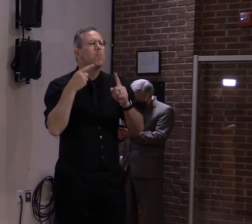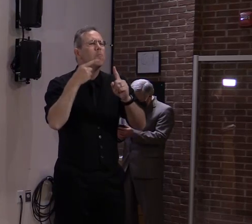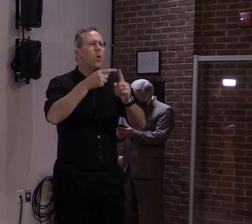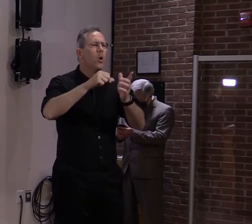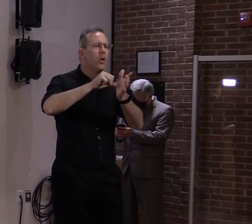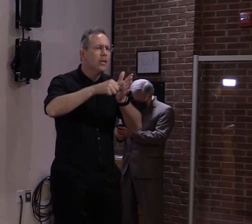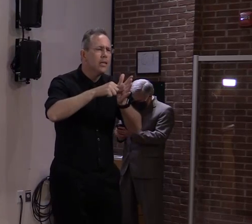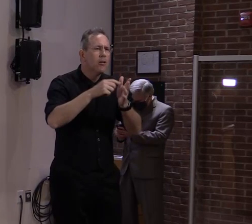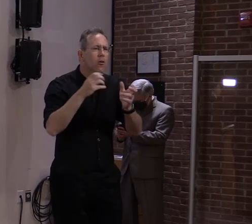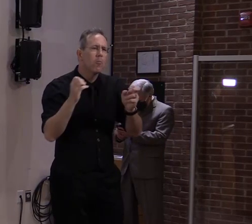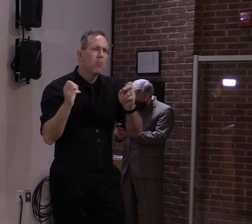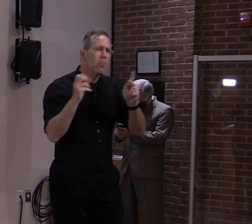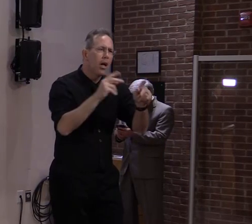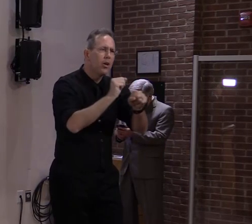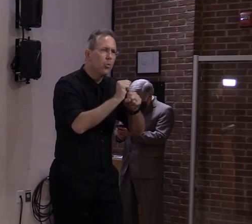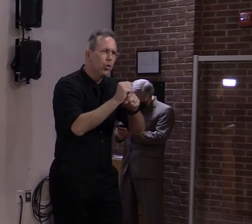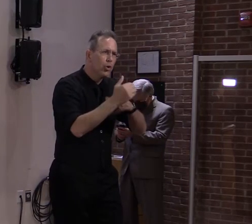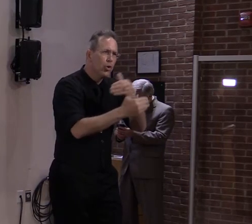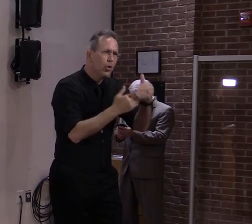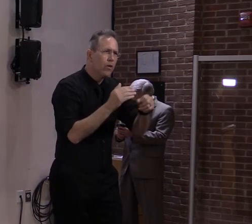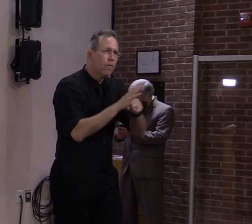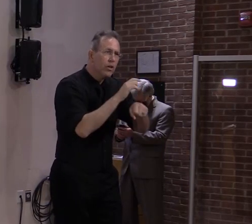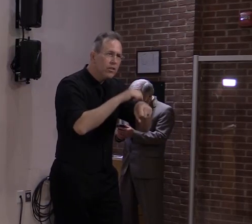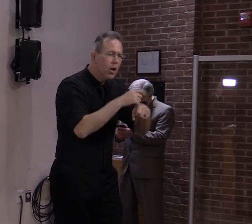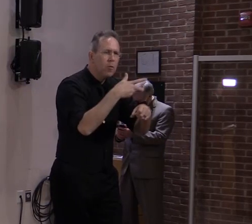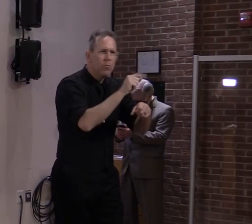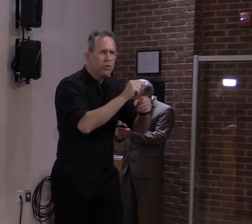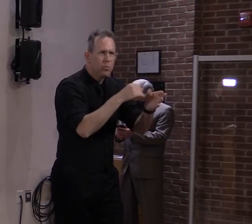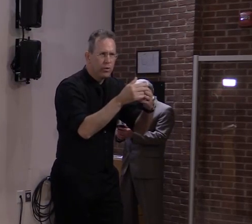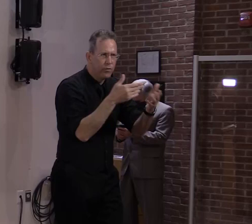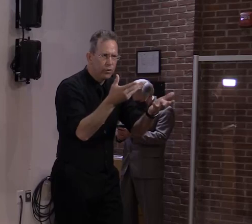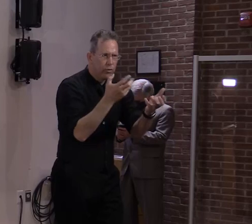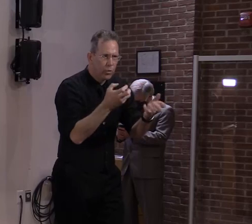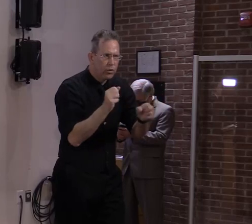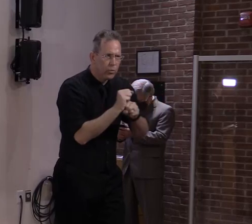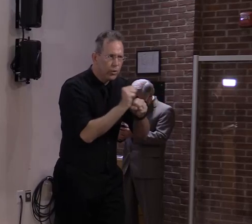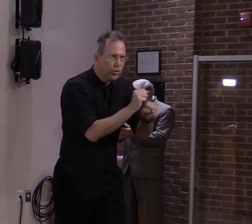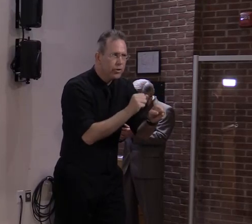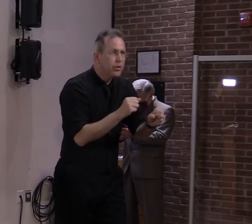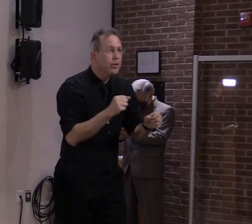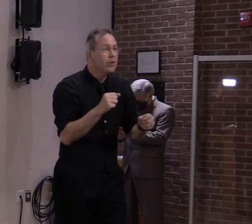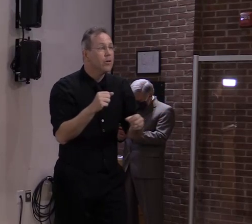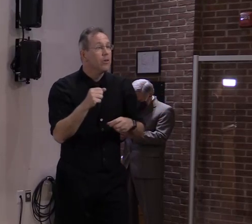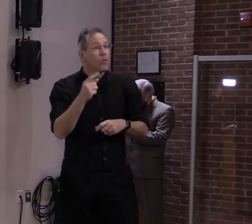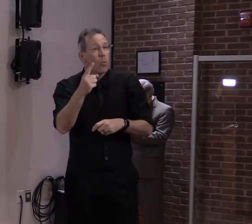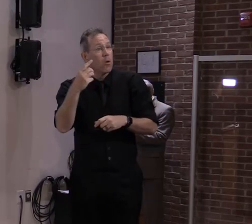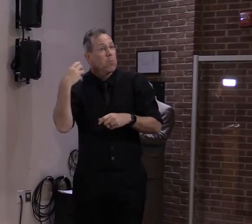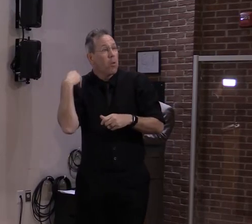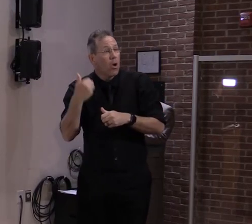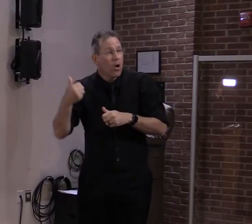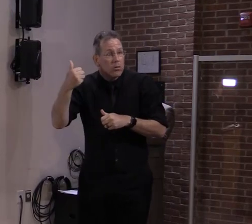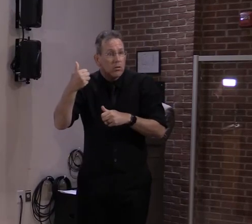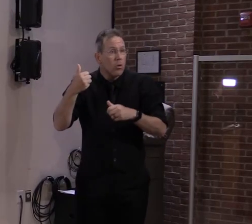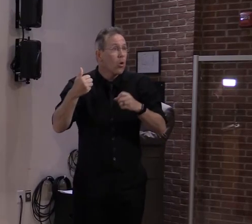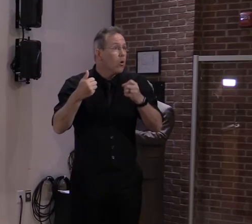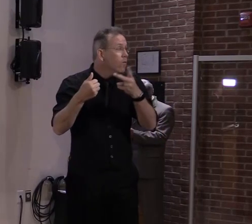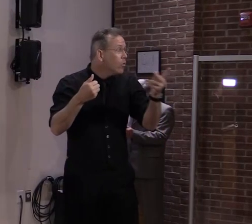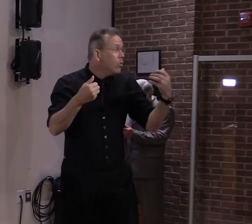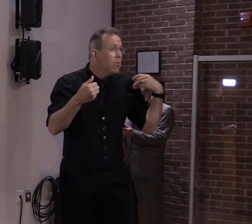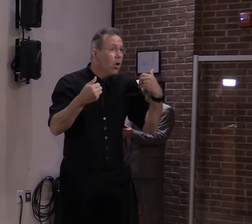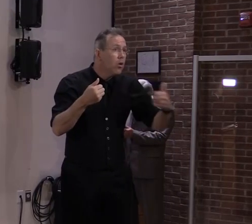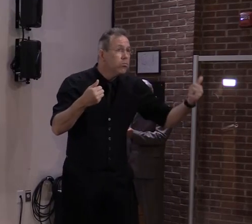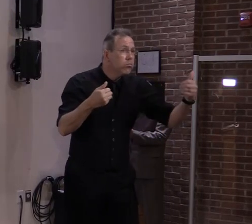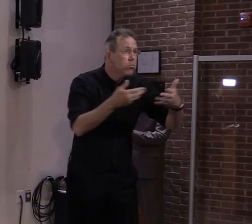full-time employment can be through one employer or it can be through multiple employers. So in this case, if someone has a part-time job, they're